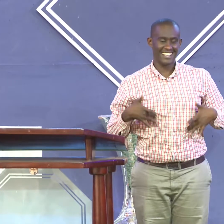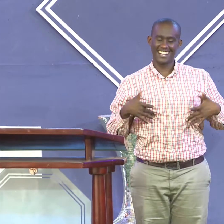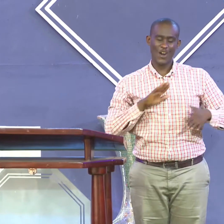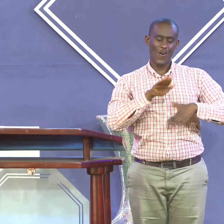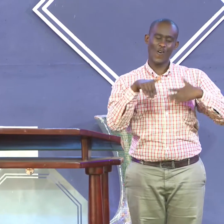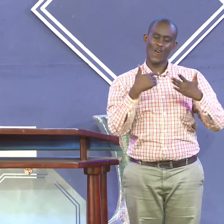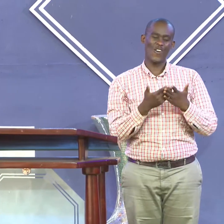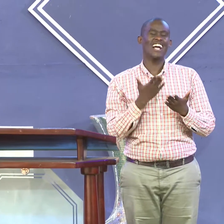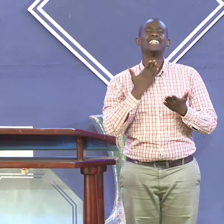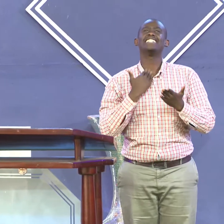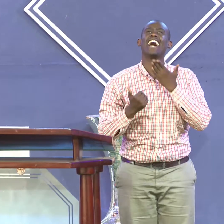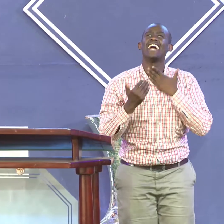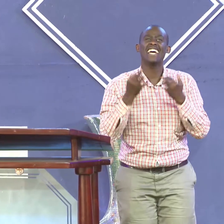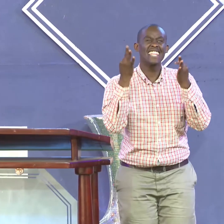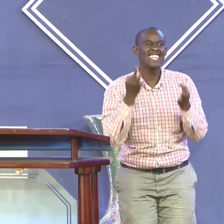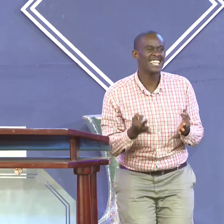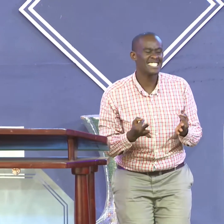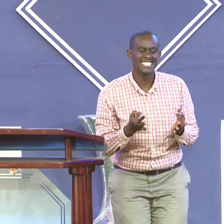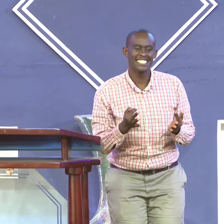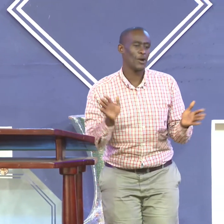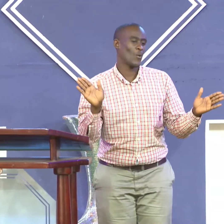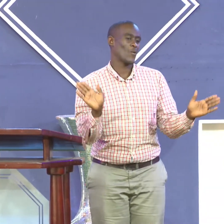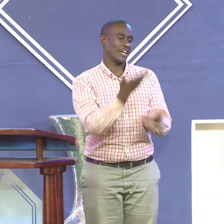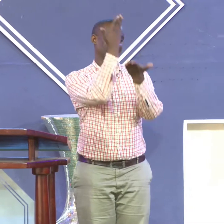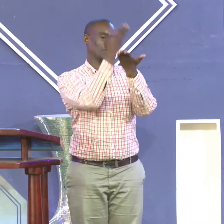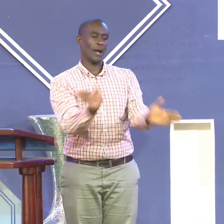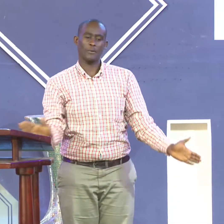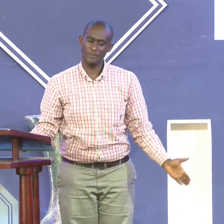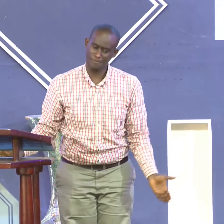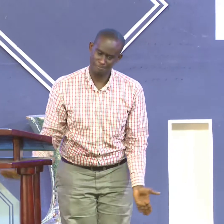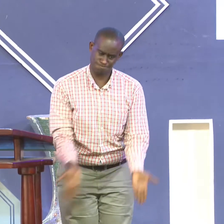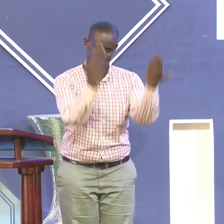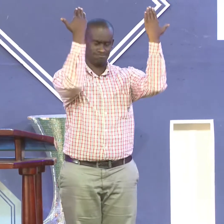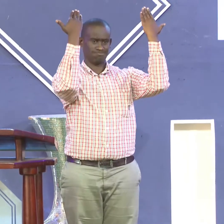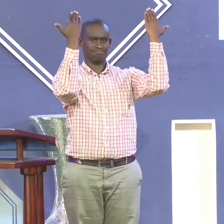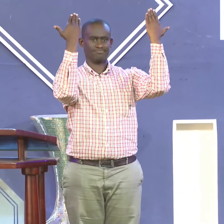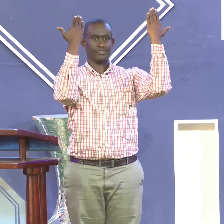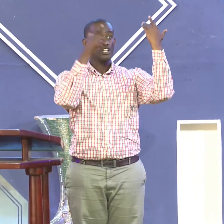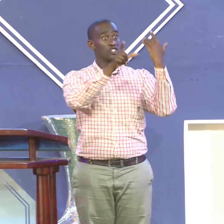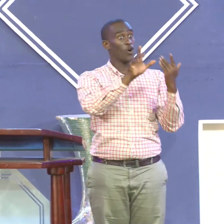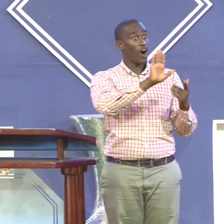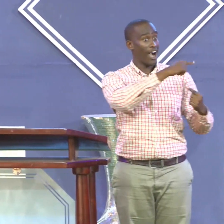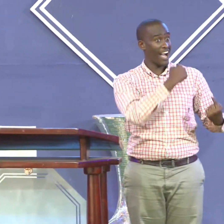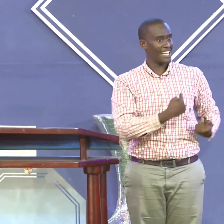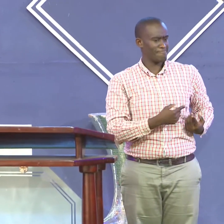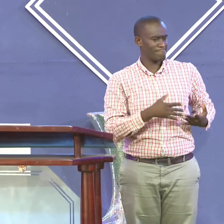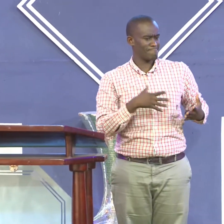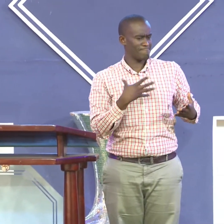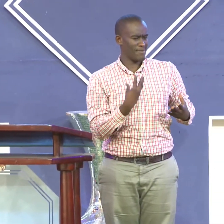inside, you will feel that the love of money and wealth is perishing. It is